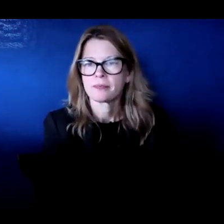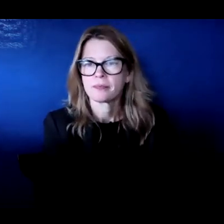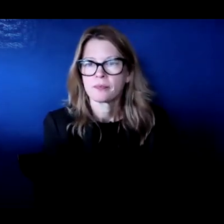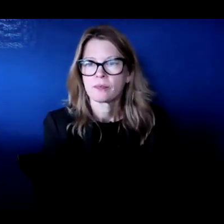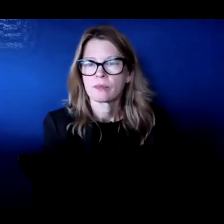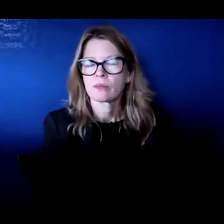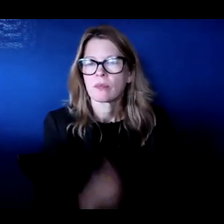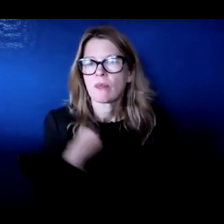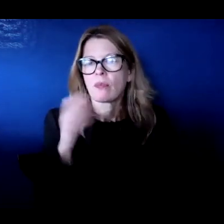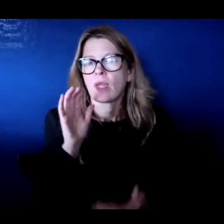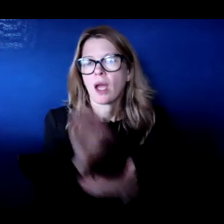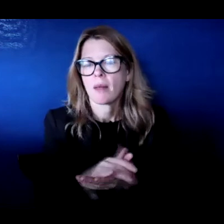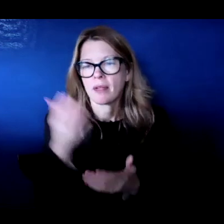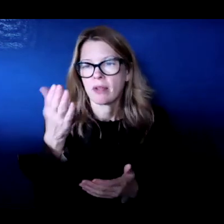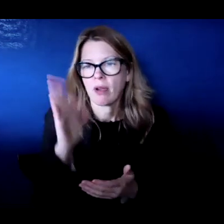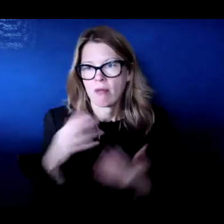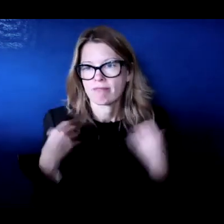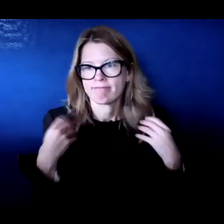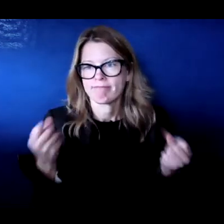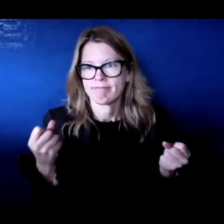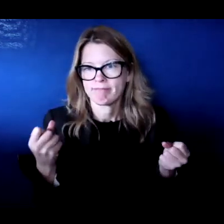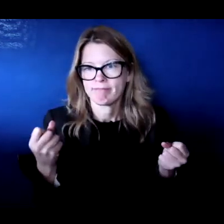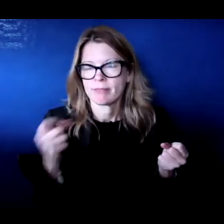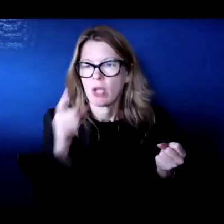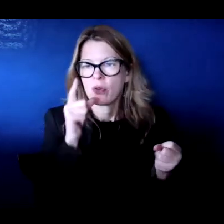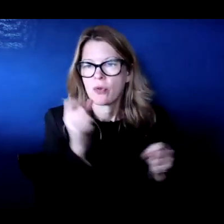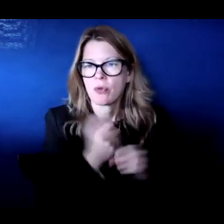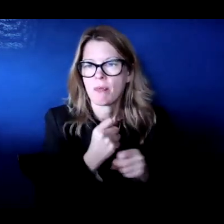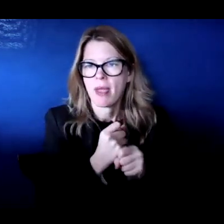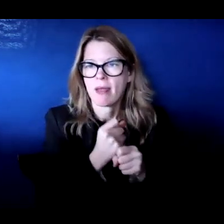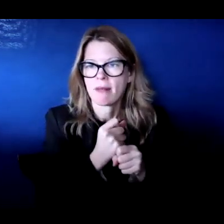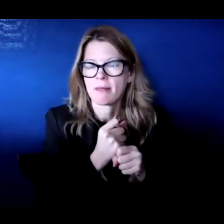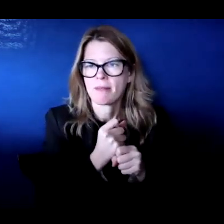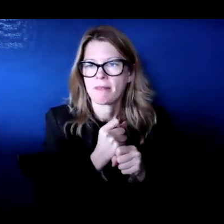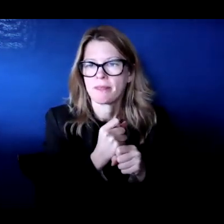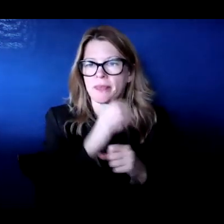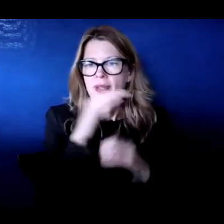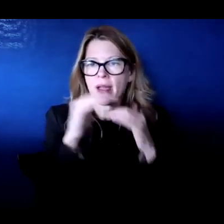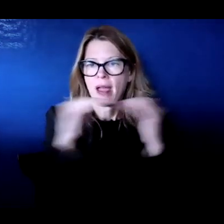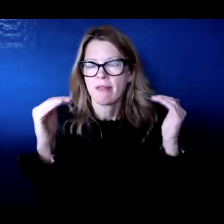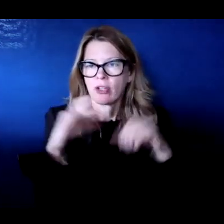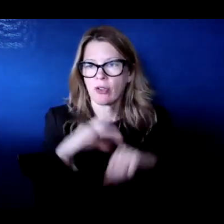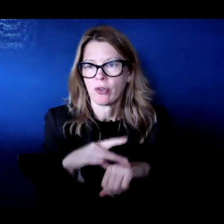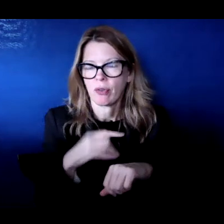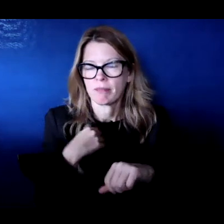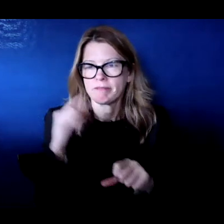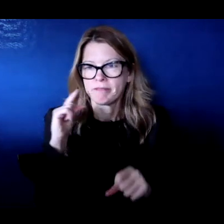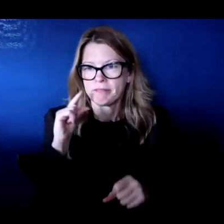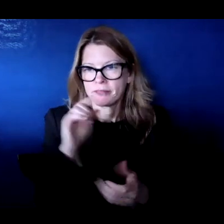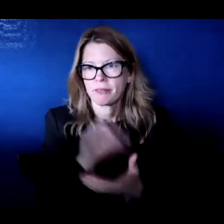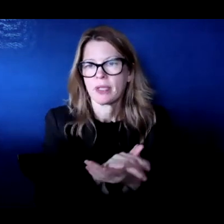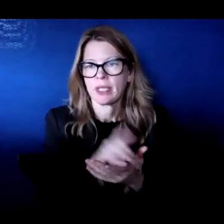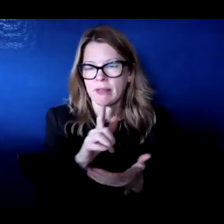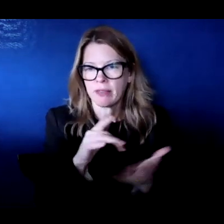I believe in God, the Father Almighty, creator of heaven and earth. I believe in Jesus Christ, his only Son, our